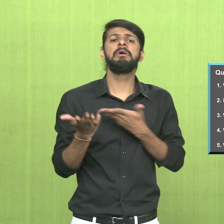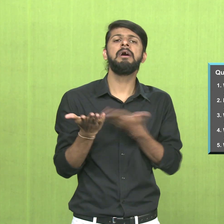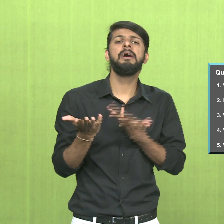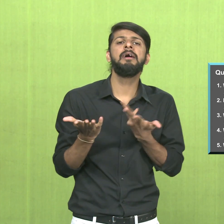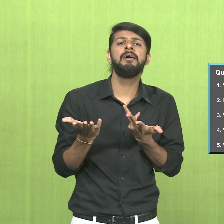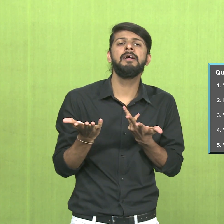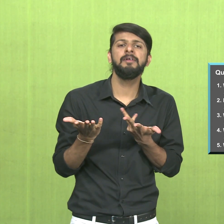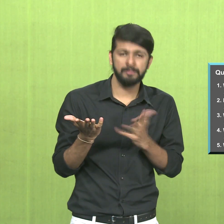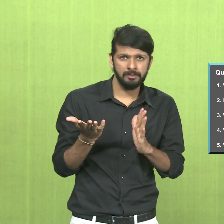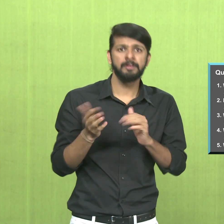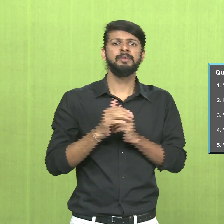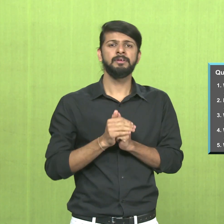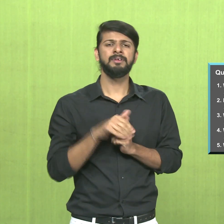with dry colors available at home?